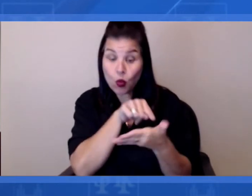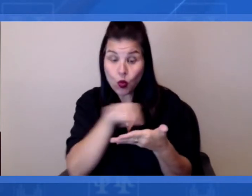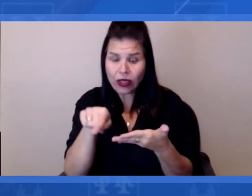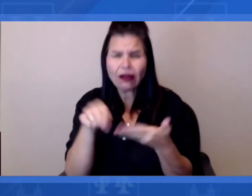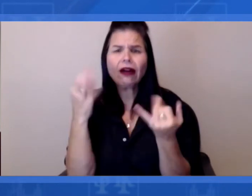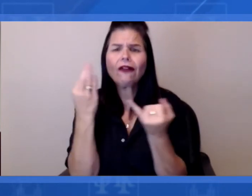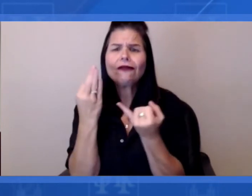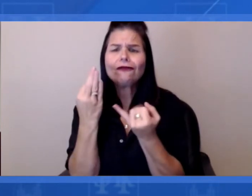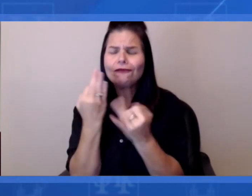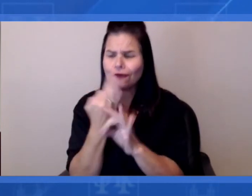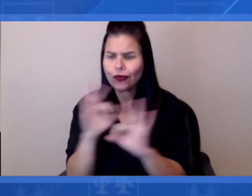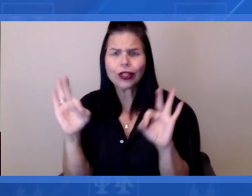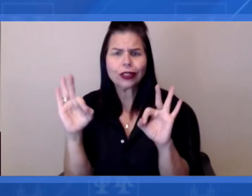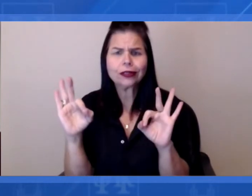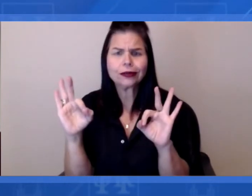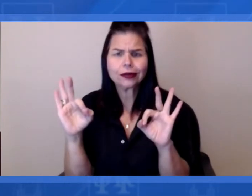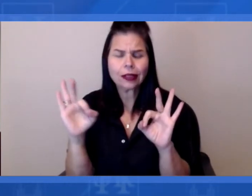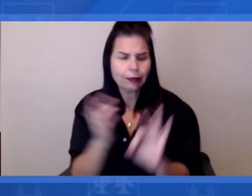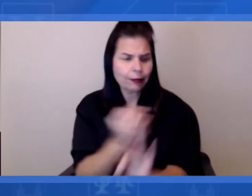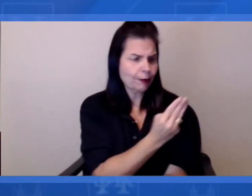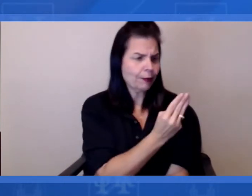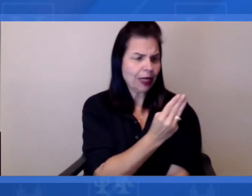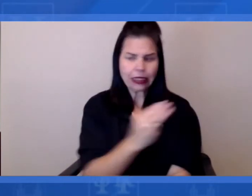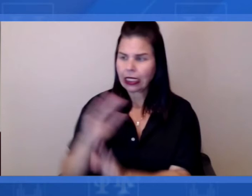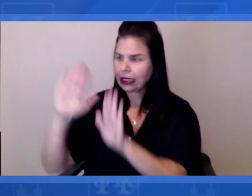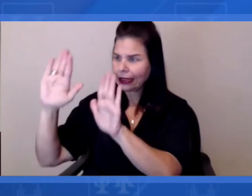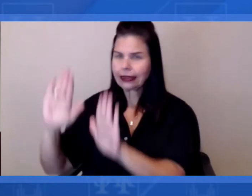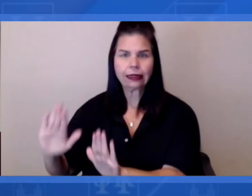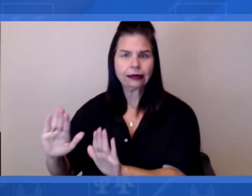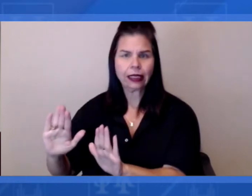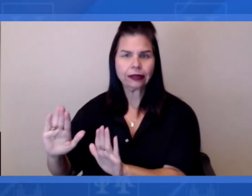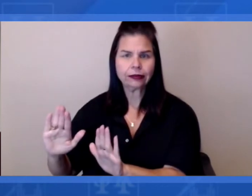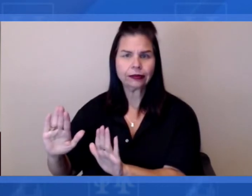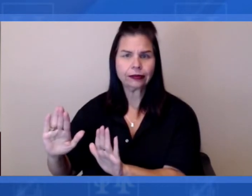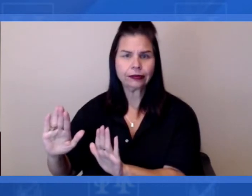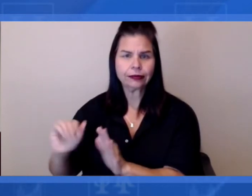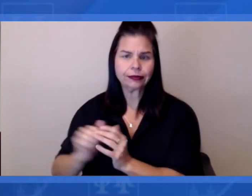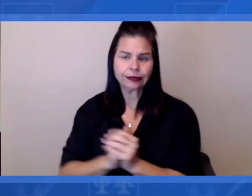free from Monday to Sunday.